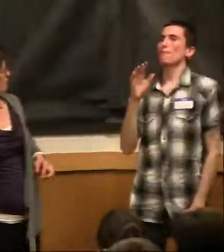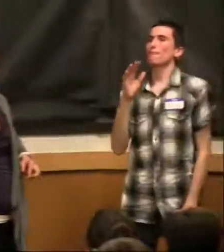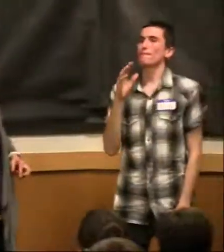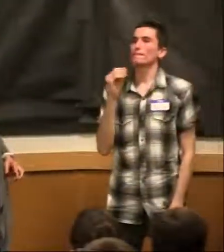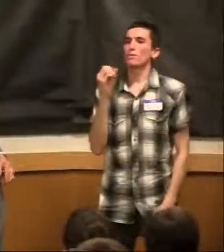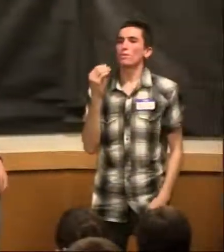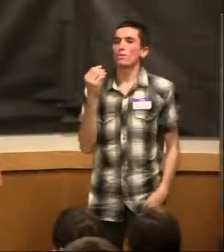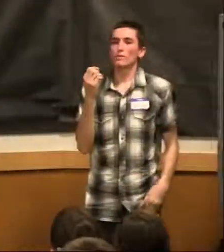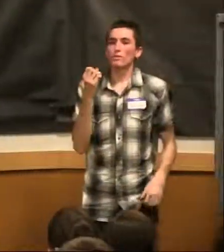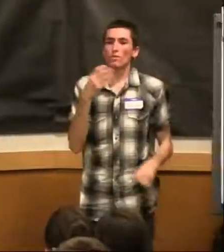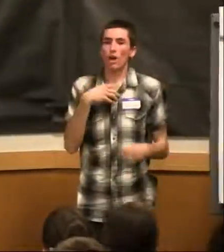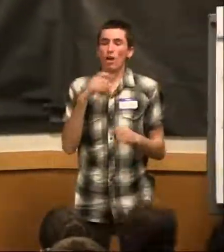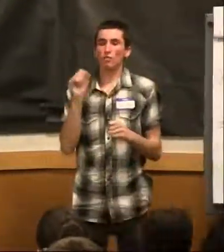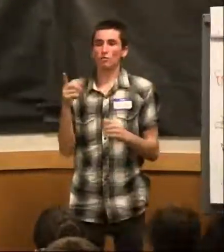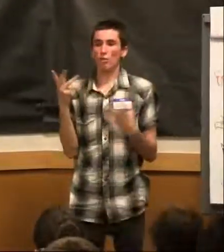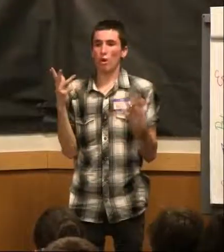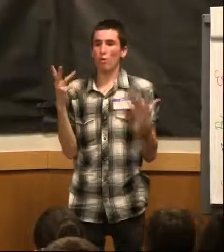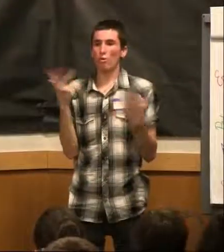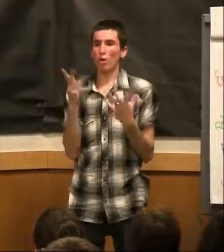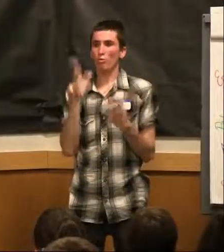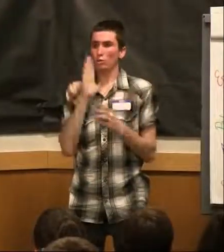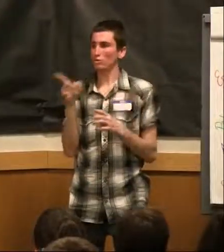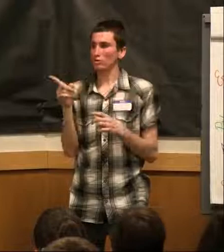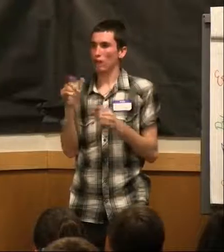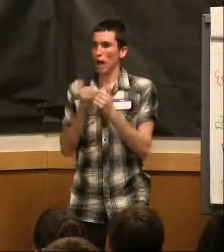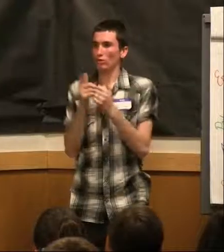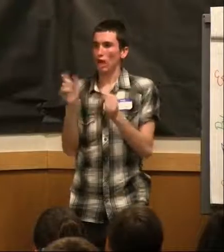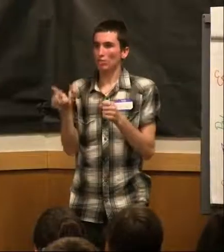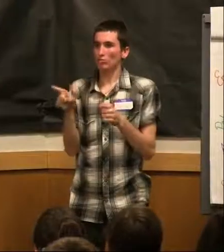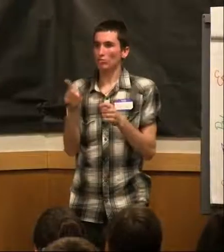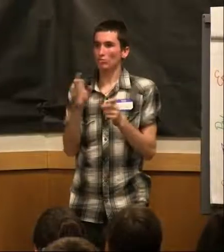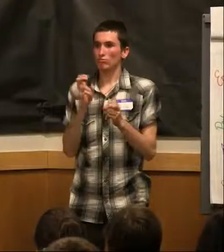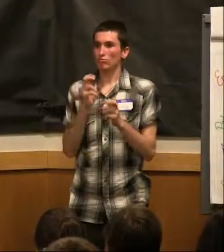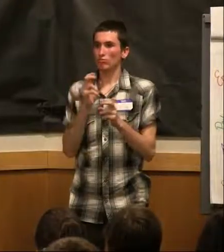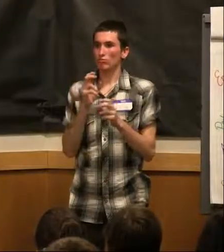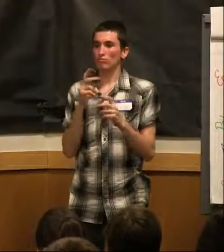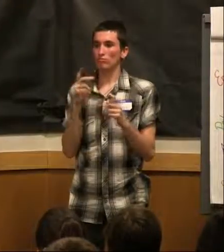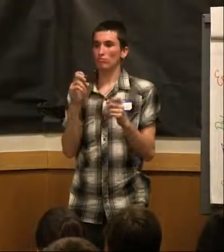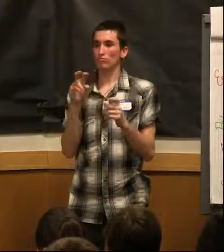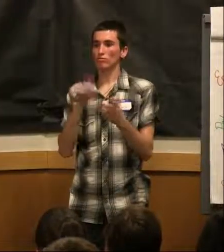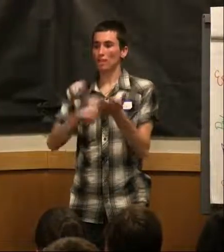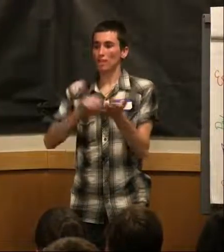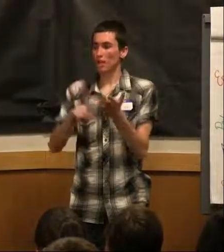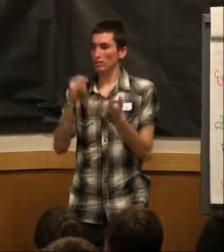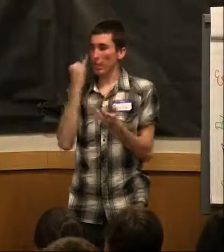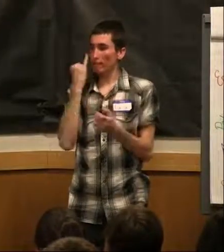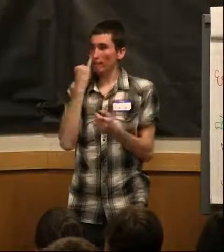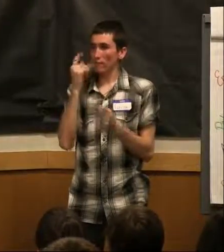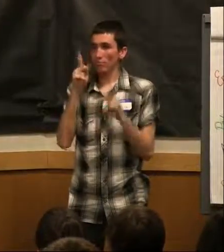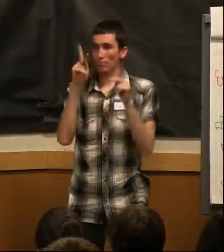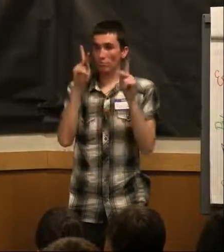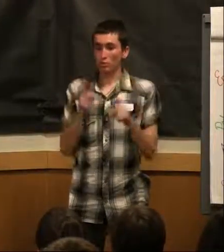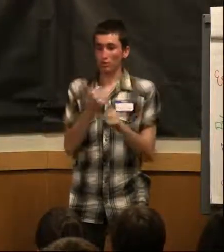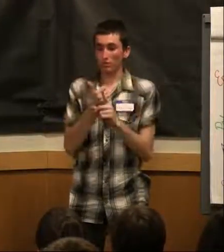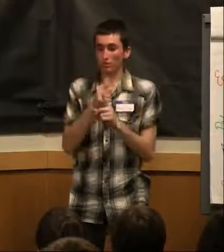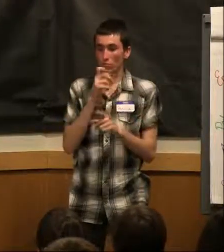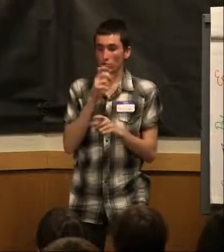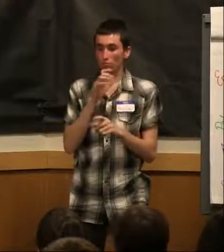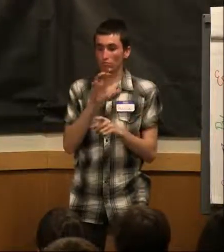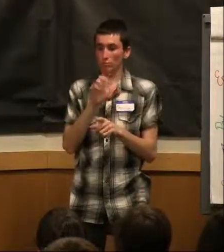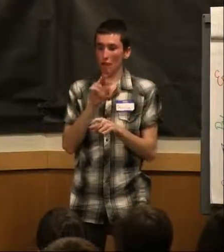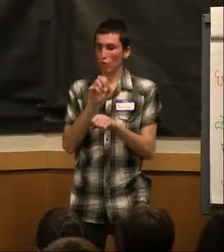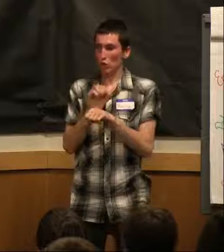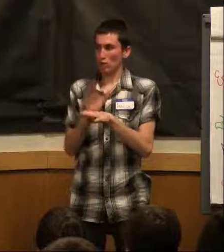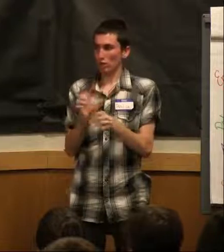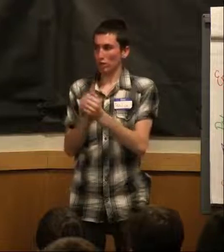I have a question for you. How do I phrase this? How can you do